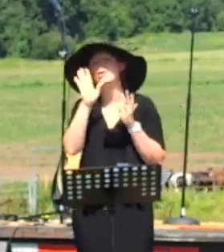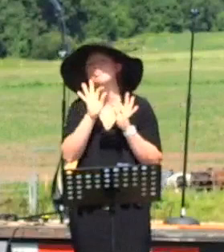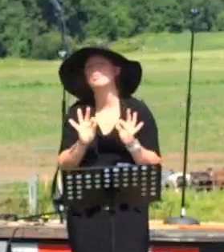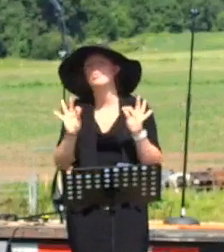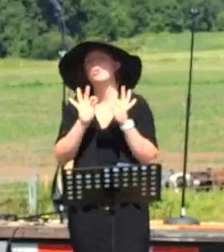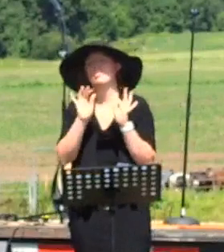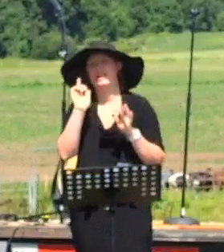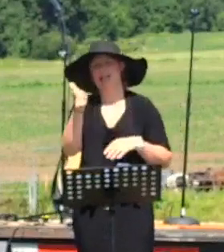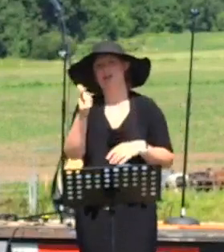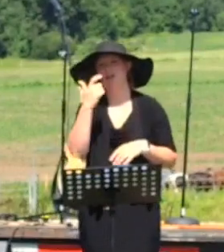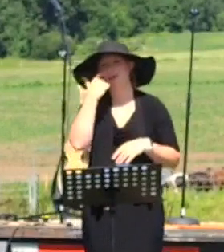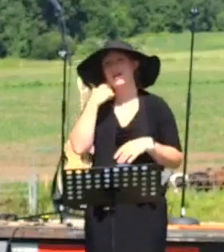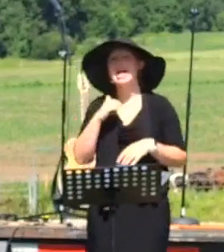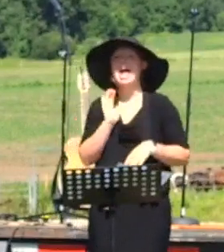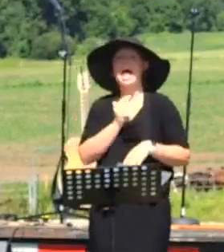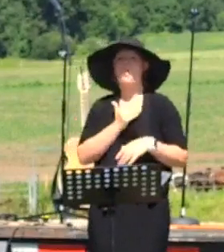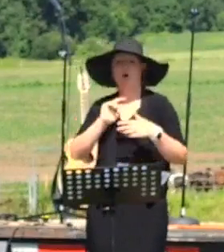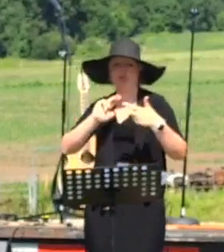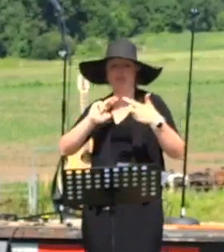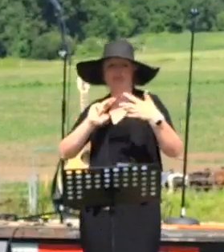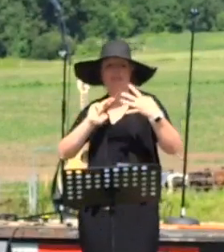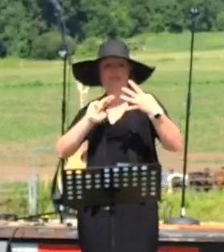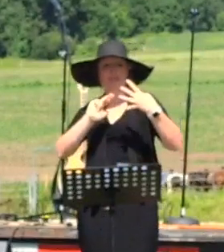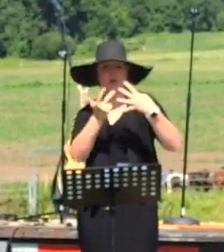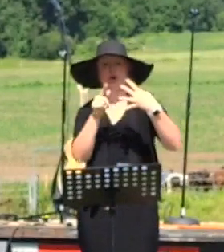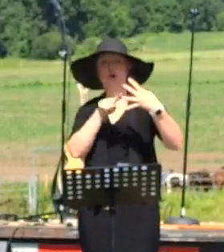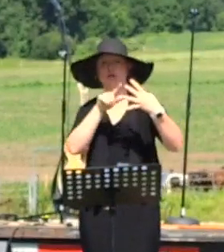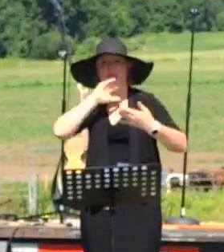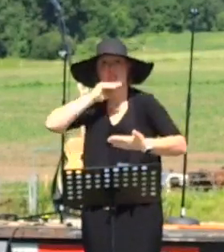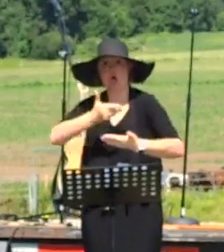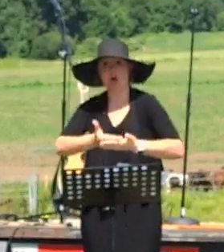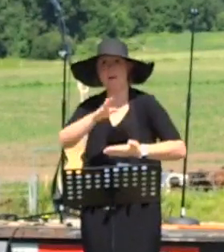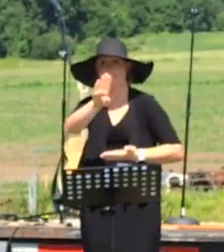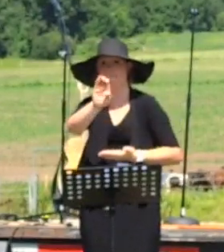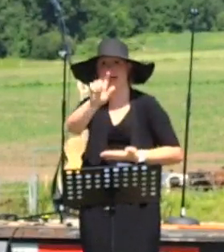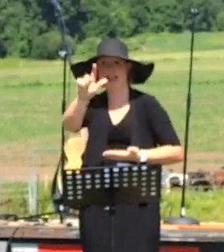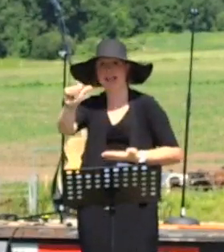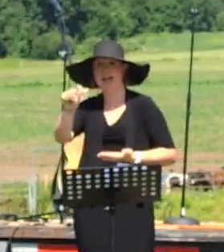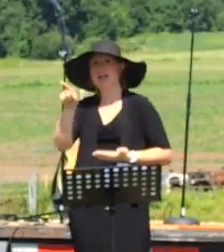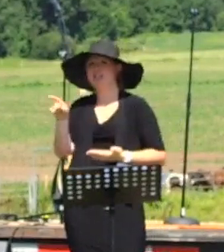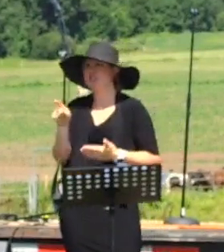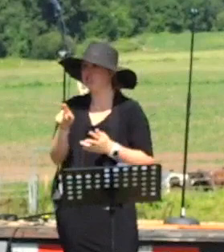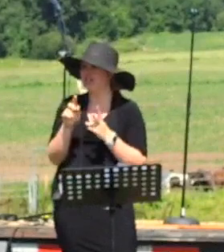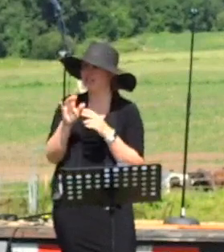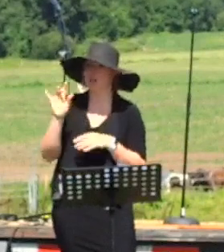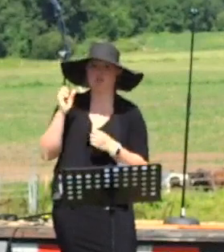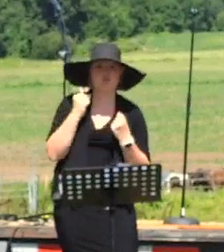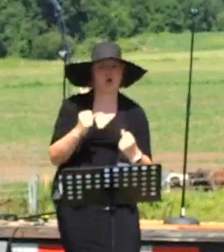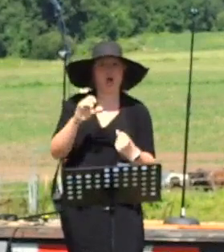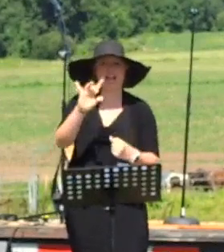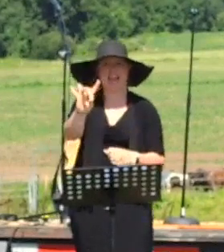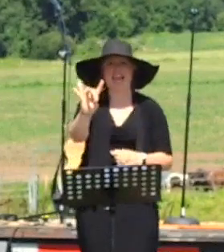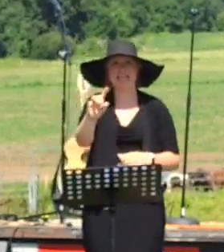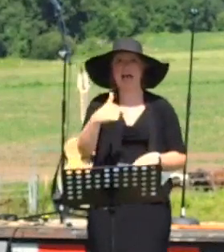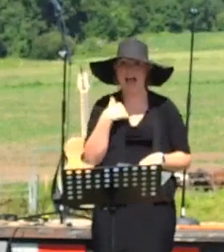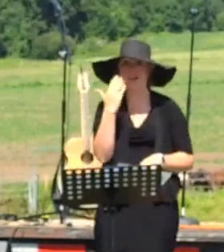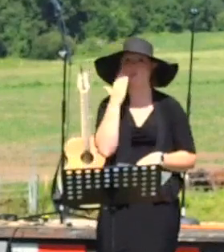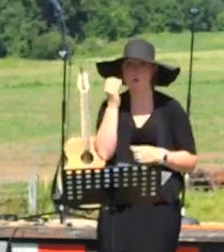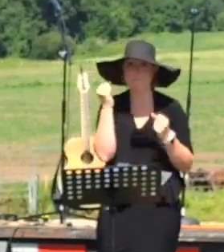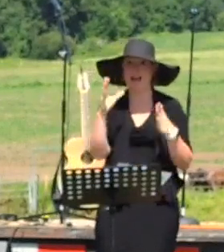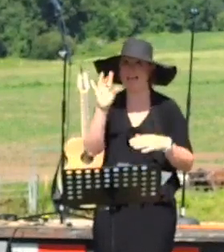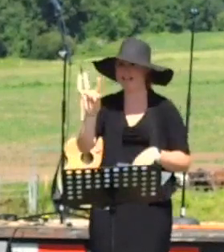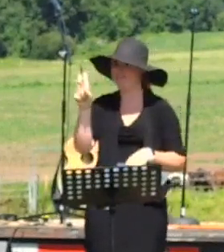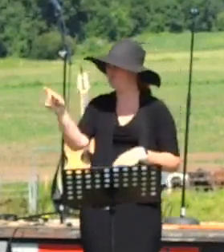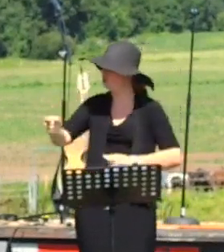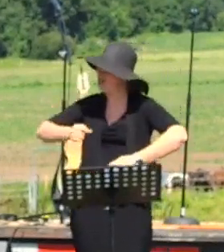Some of you know our third daughter, Bella. And she is possibly the eightest eight that I've ever met in my life of knowing eights.